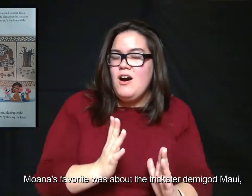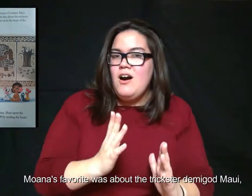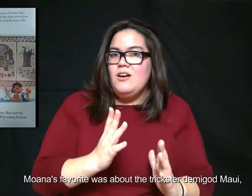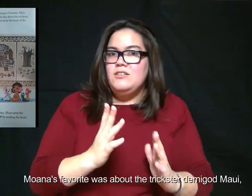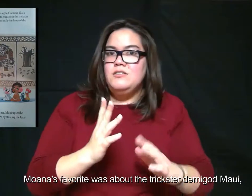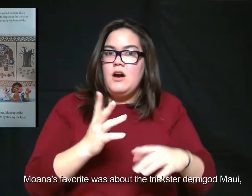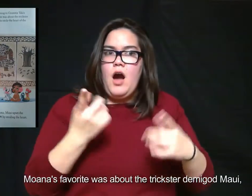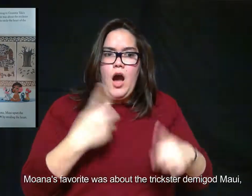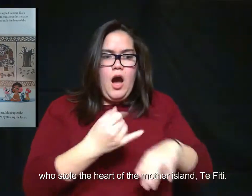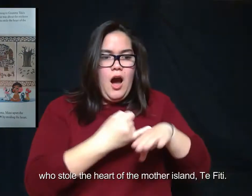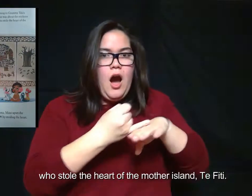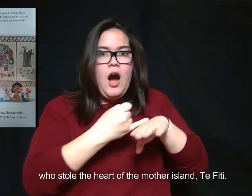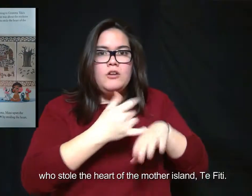Fiti.